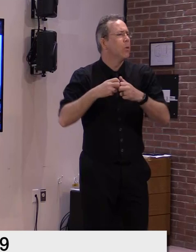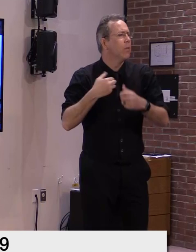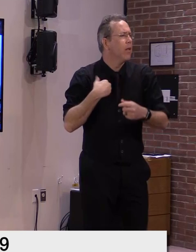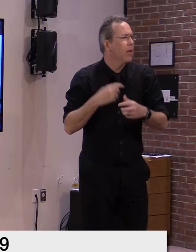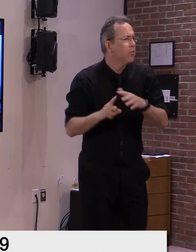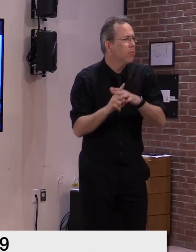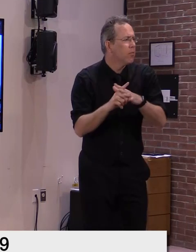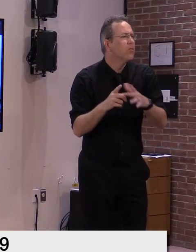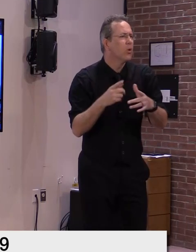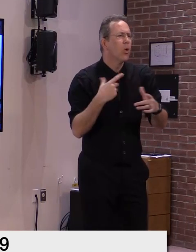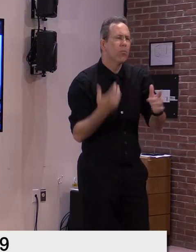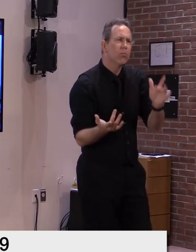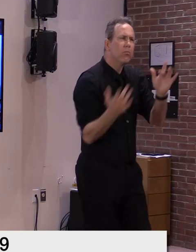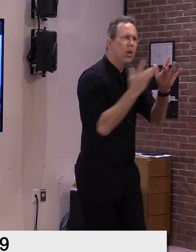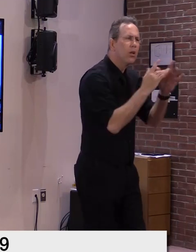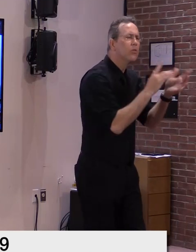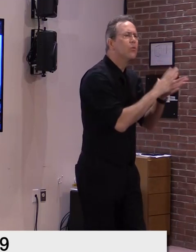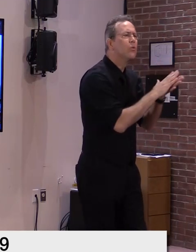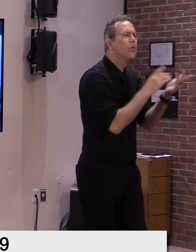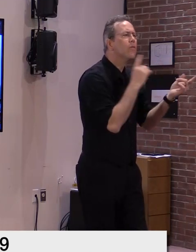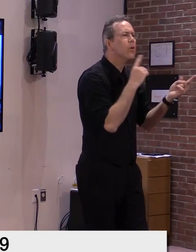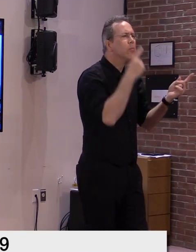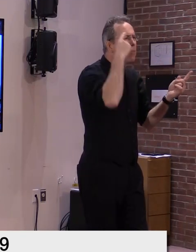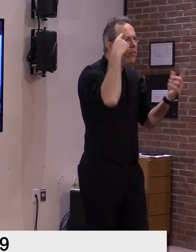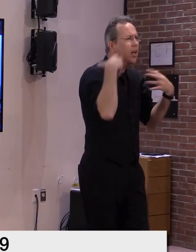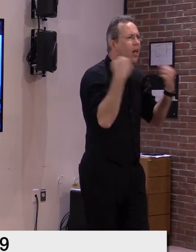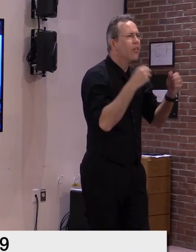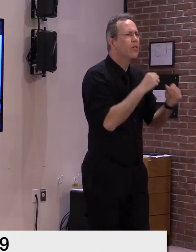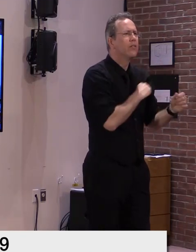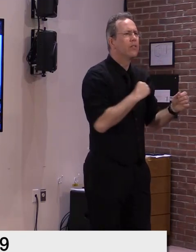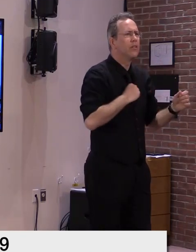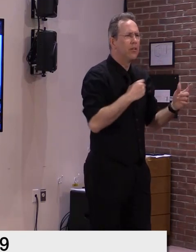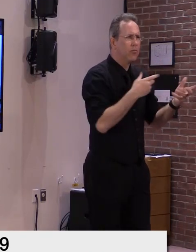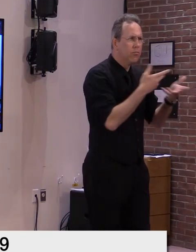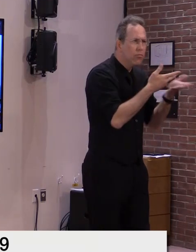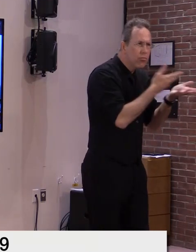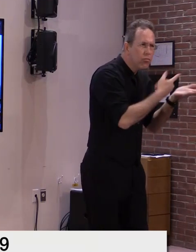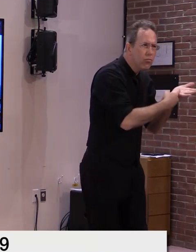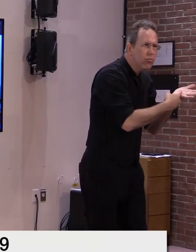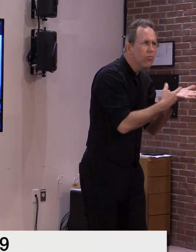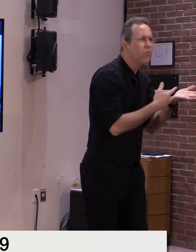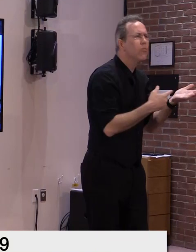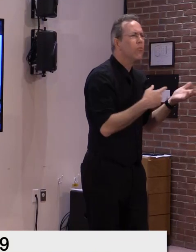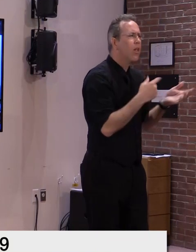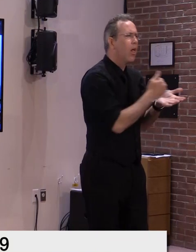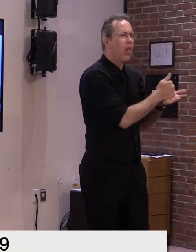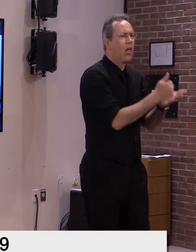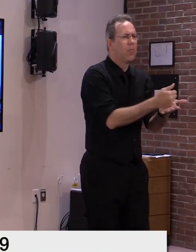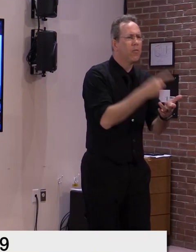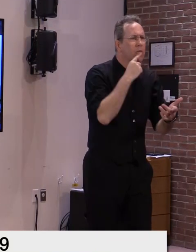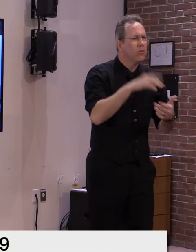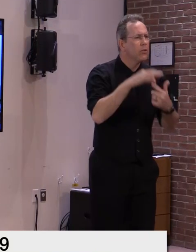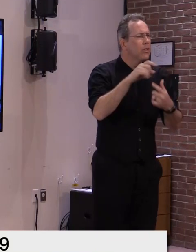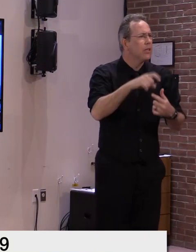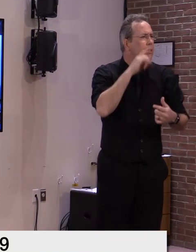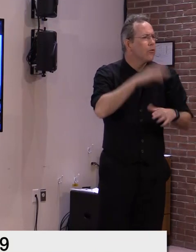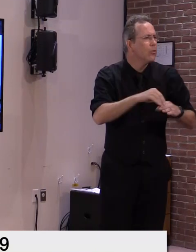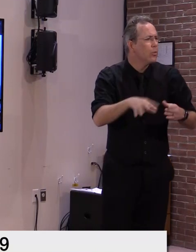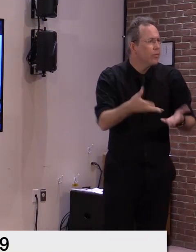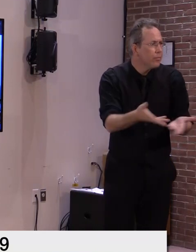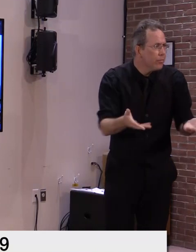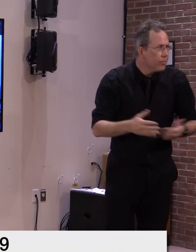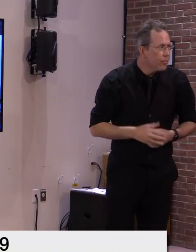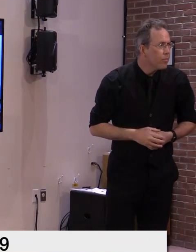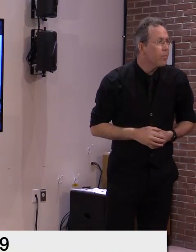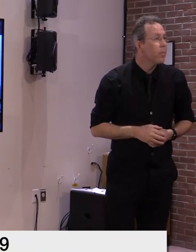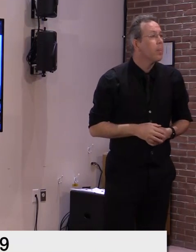health staff around the state to get their help as well. But in addition to academics, obviously, we want a strong